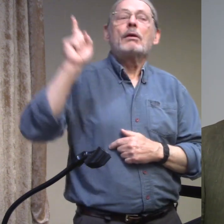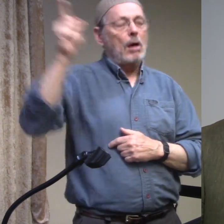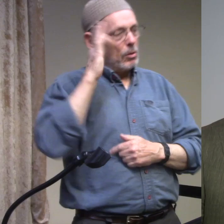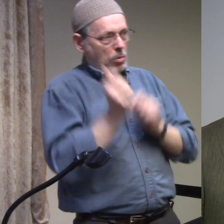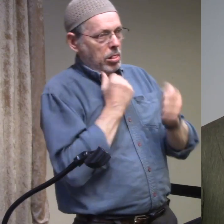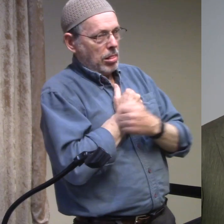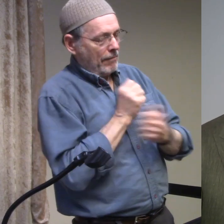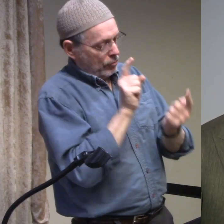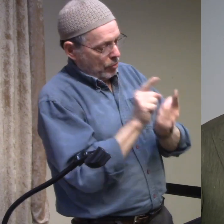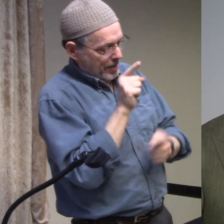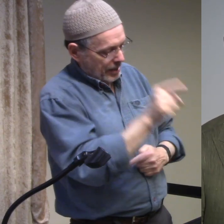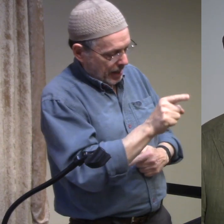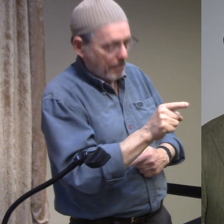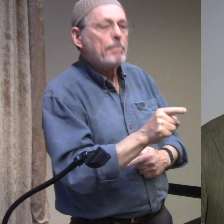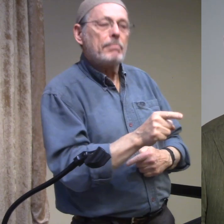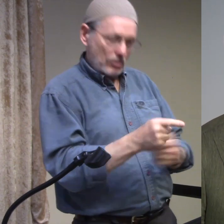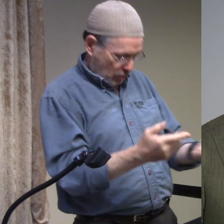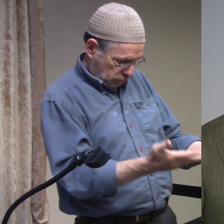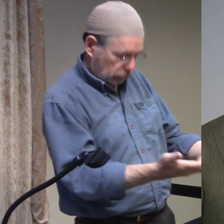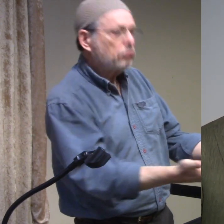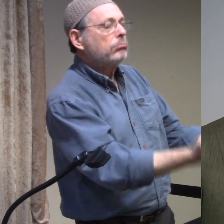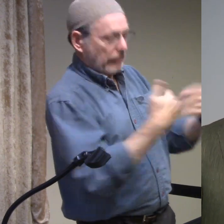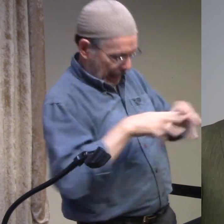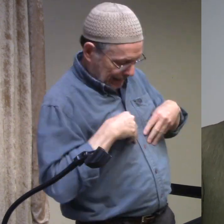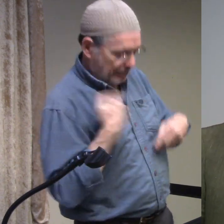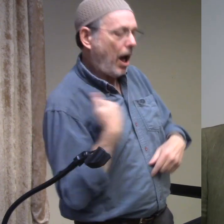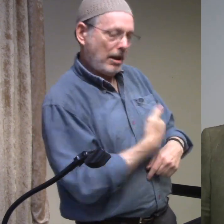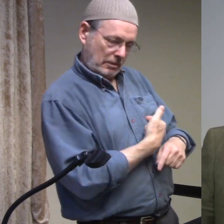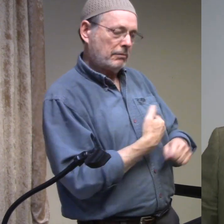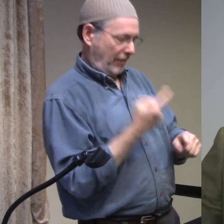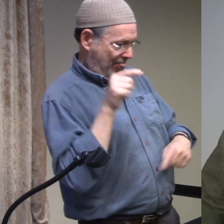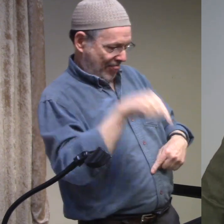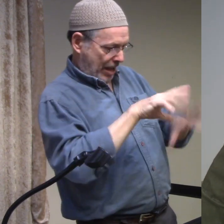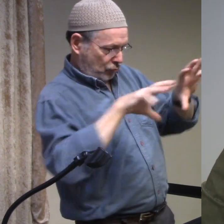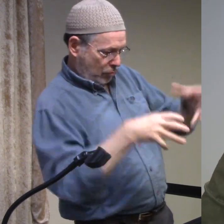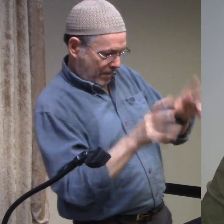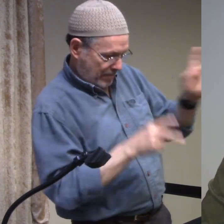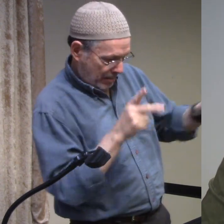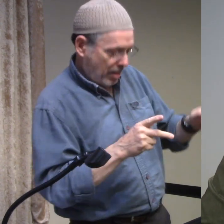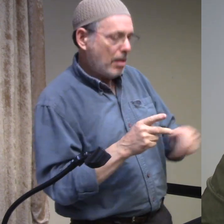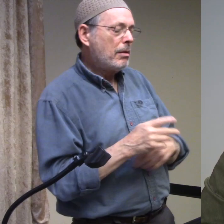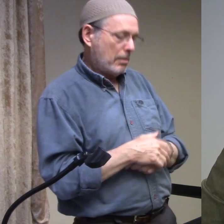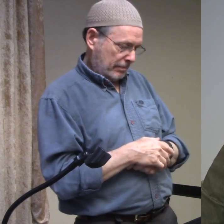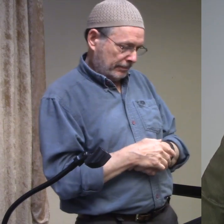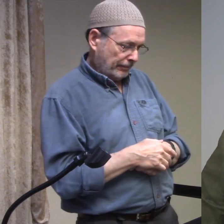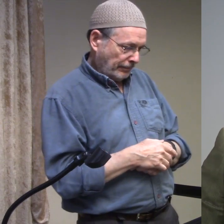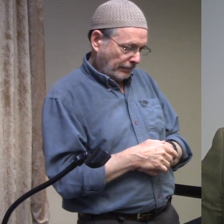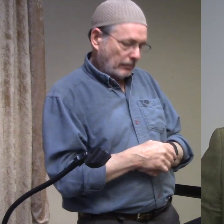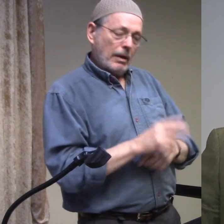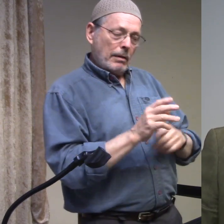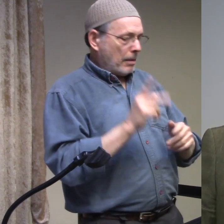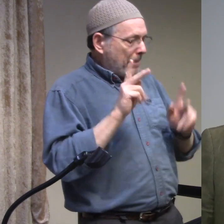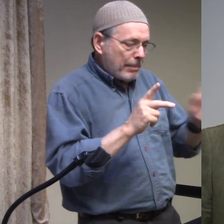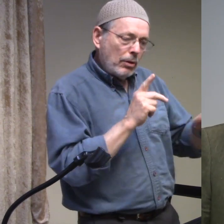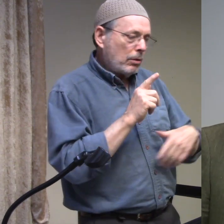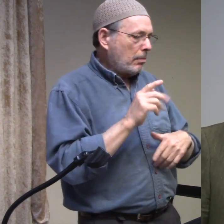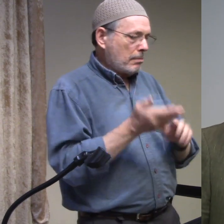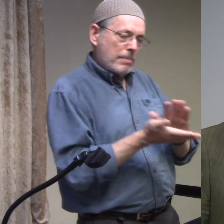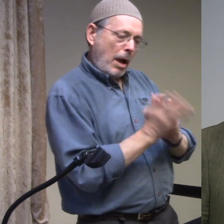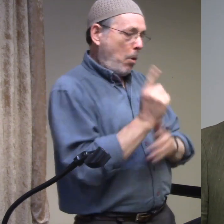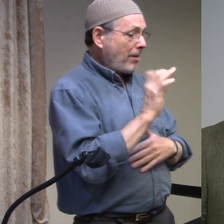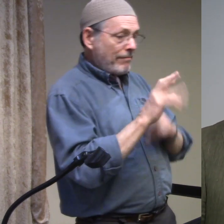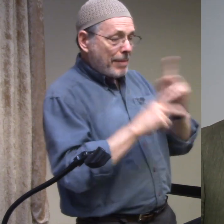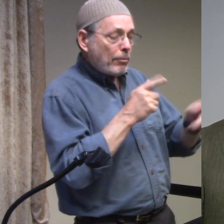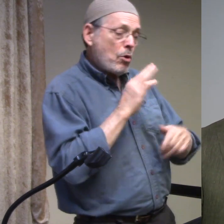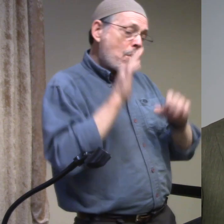him. Make us from those people, Ya Allah. Make us from those people who love to meet you. Make of those people who pray five times a day, who